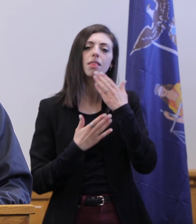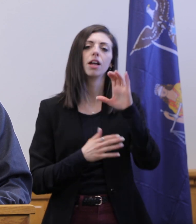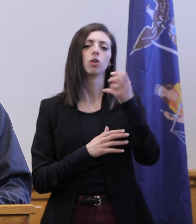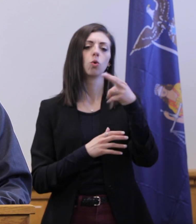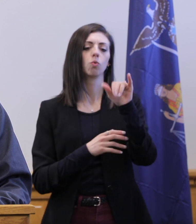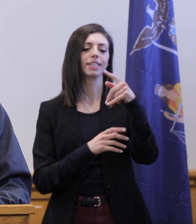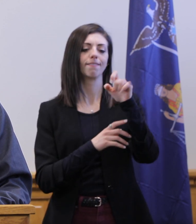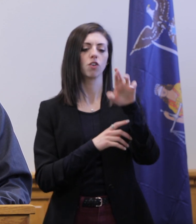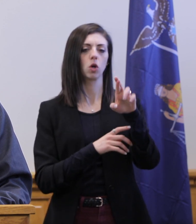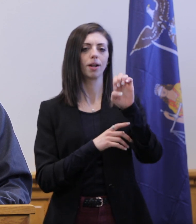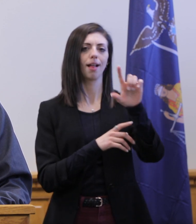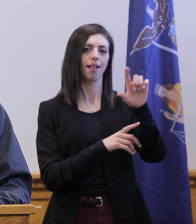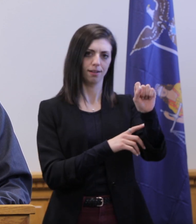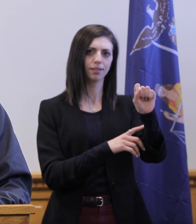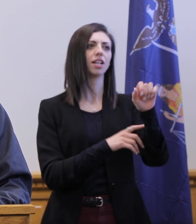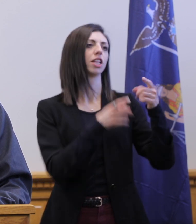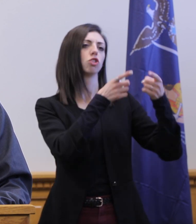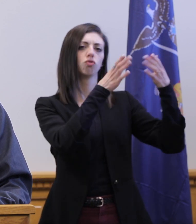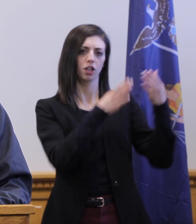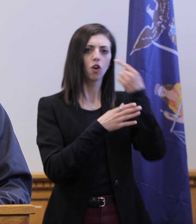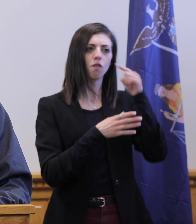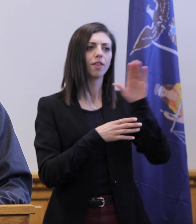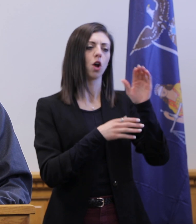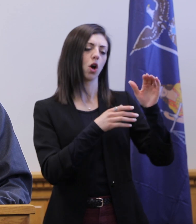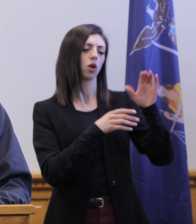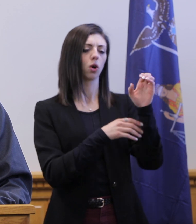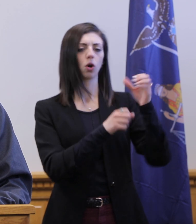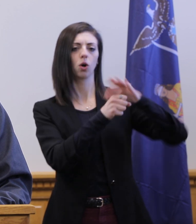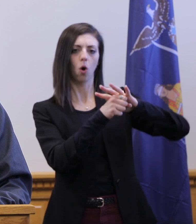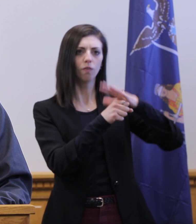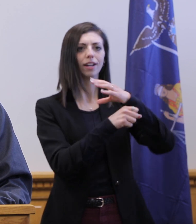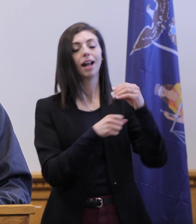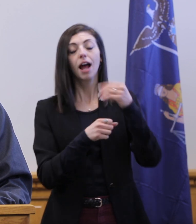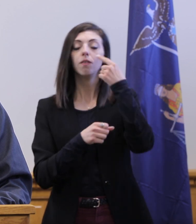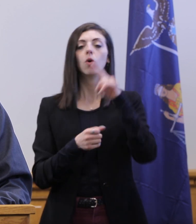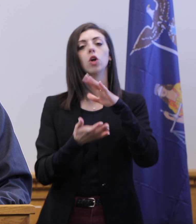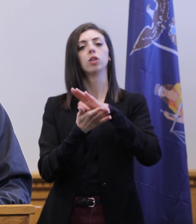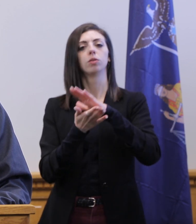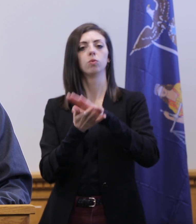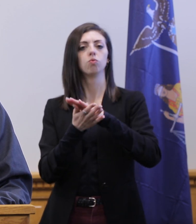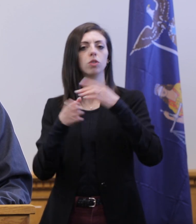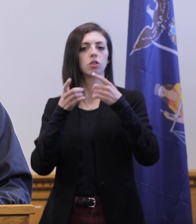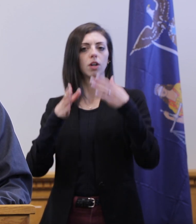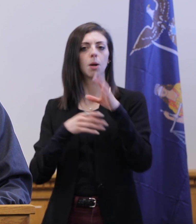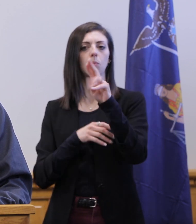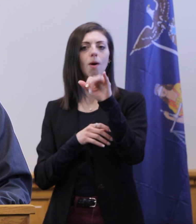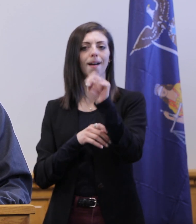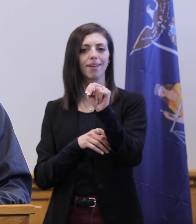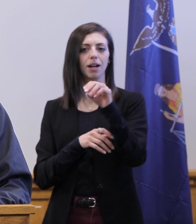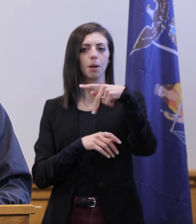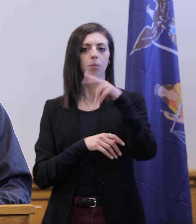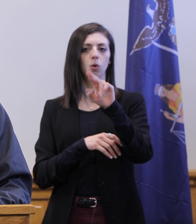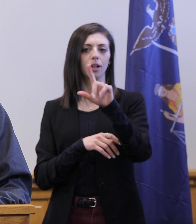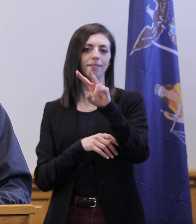Ells, who coordinates the district's COVID response activities, and to School Superintendent Brian Polvino. You have gone